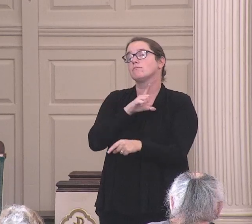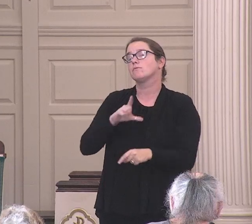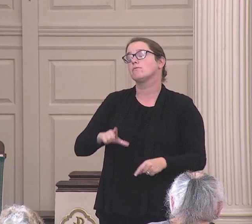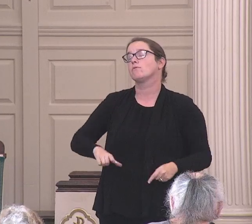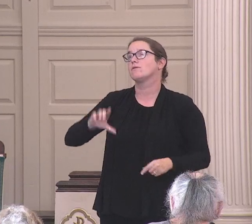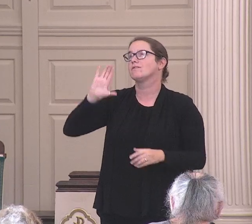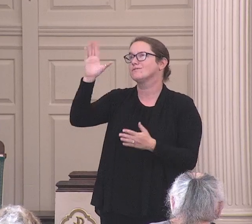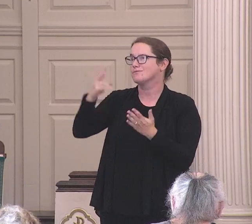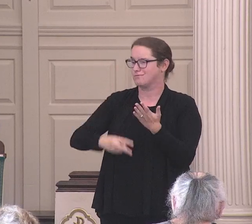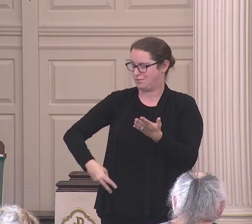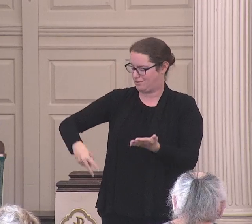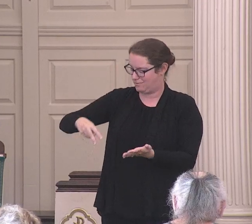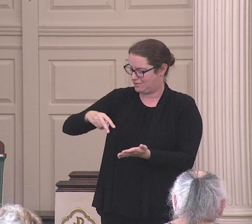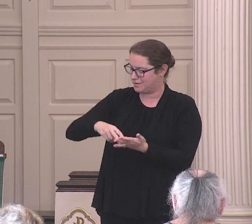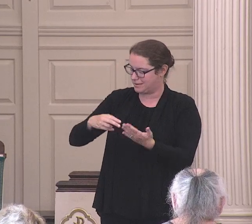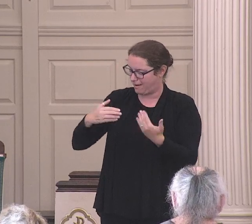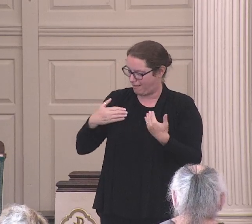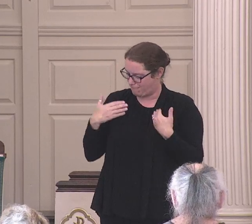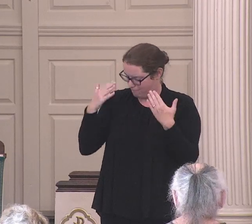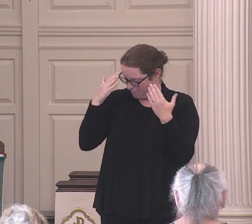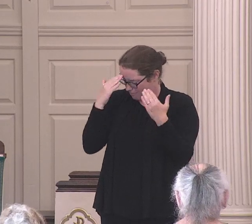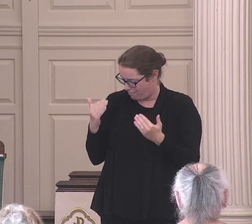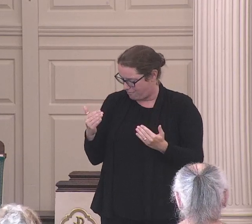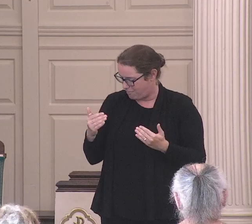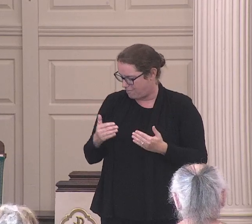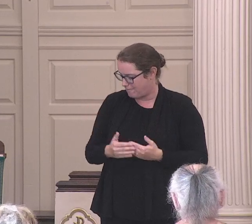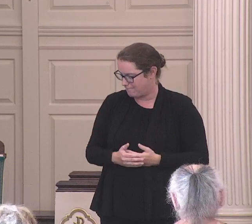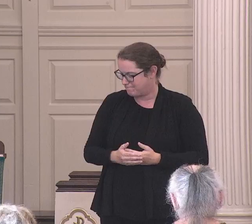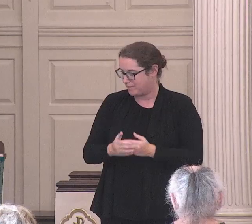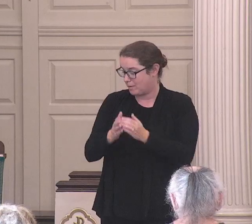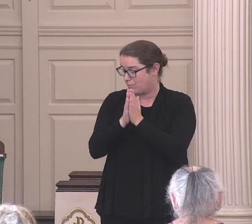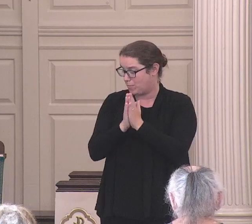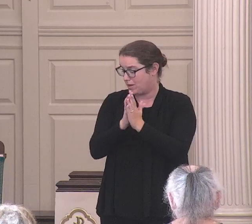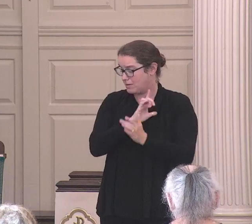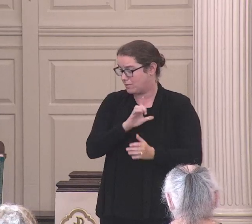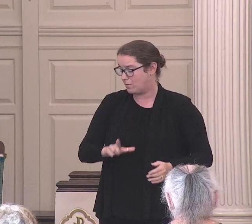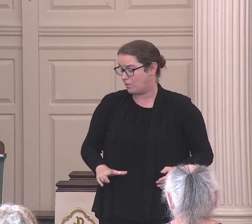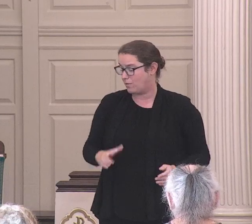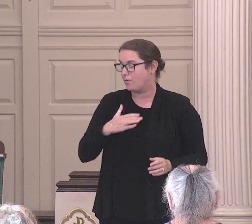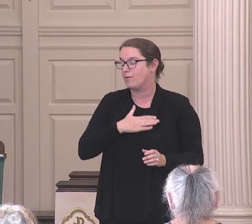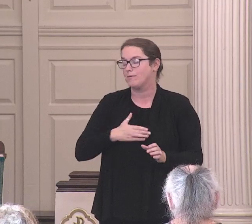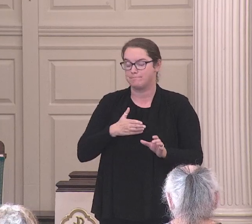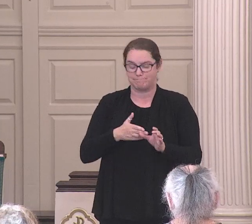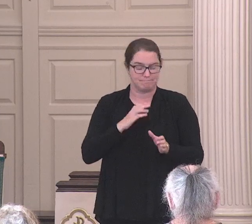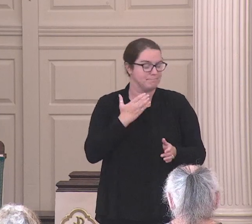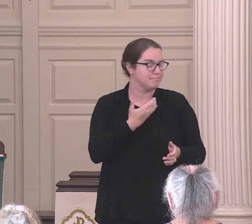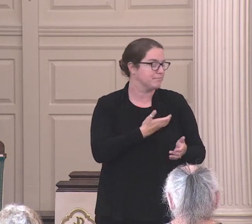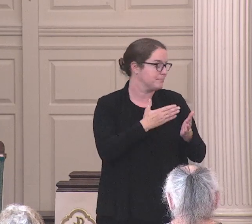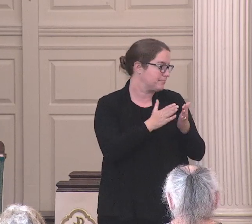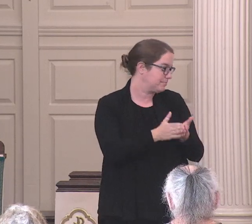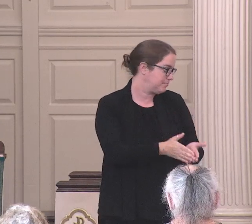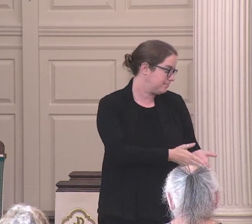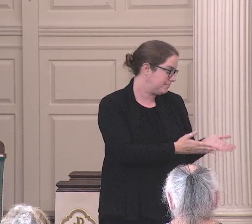Lord's resurrection. Pray to the Lord. Lord, hear our prayer.